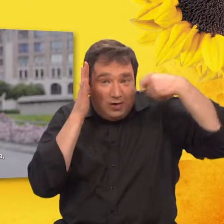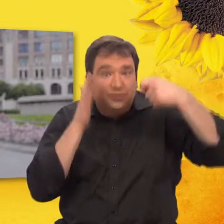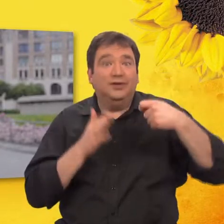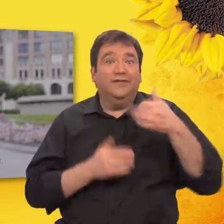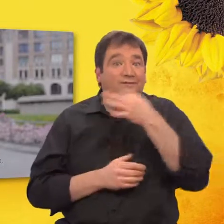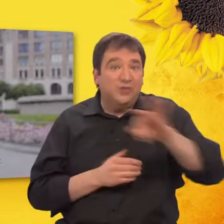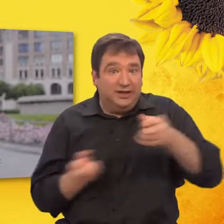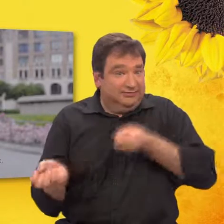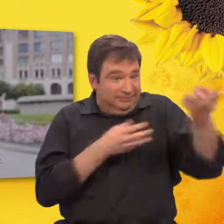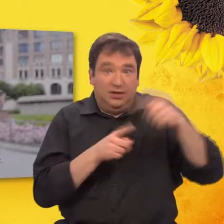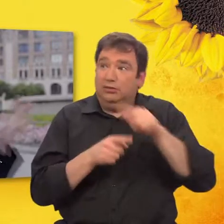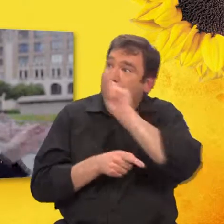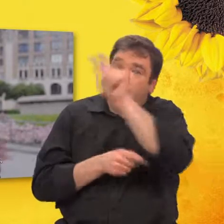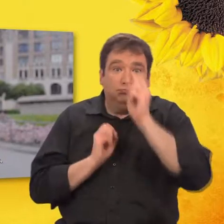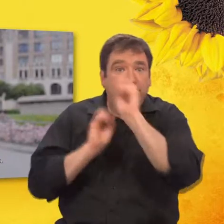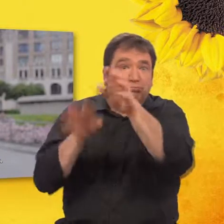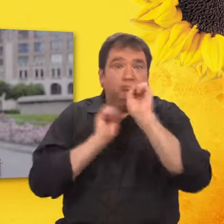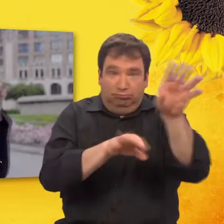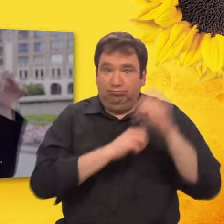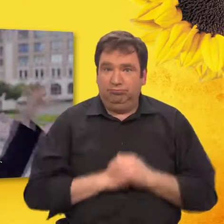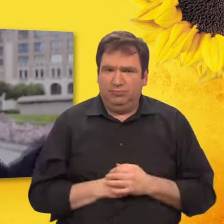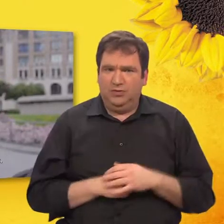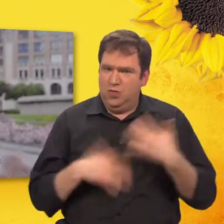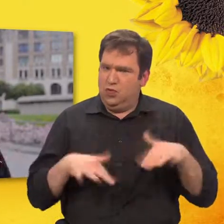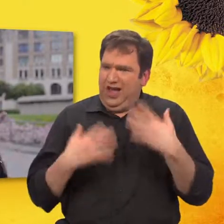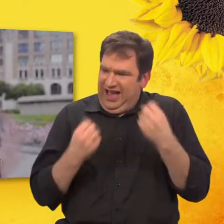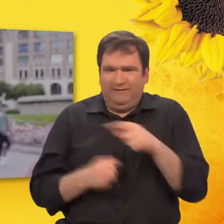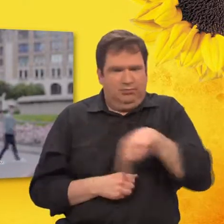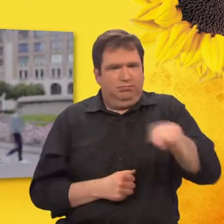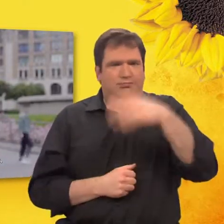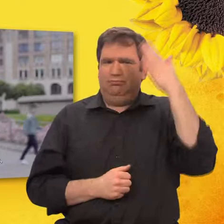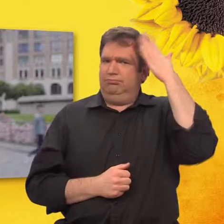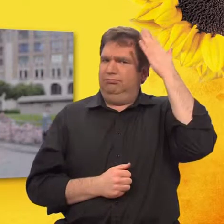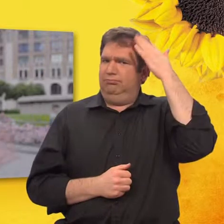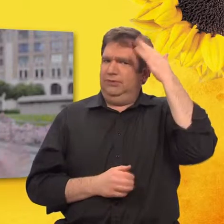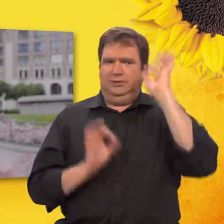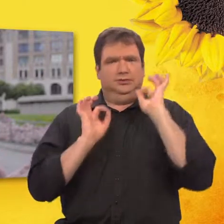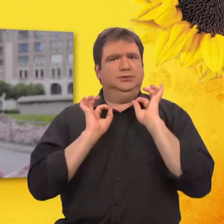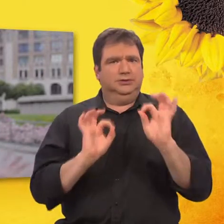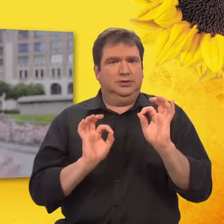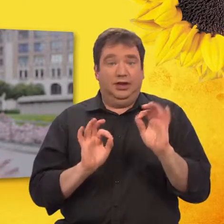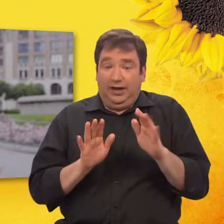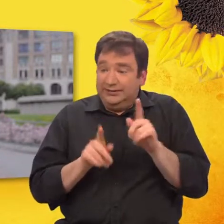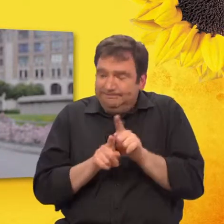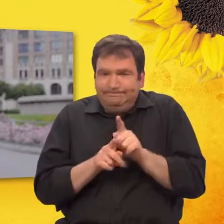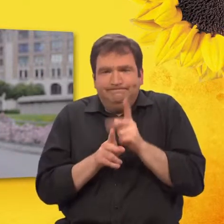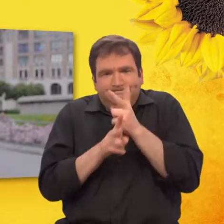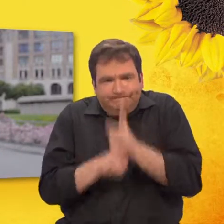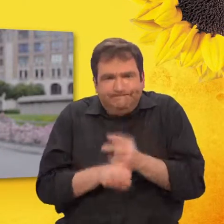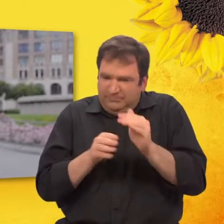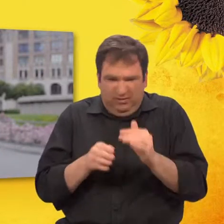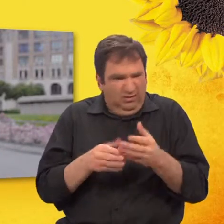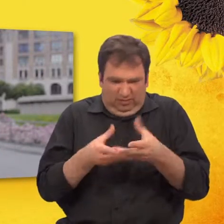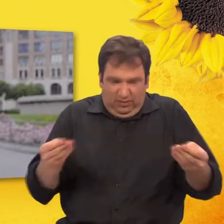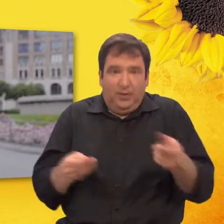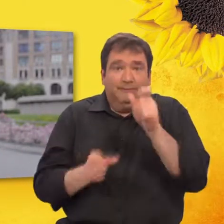Cataluña, que después acaban siendo exportados a Hollywood, a Francia, a donde sea. Por lo tanto, hay también aquí una capacidad que al final,